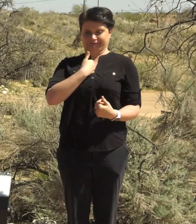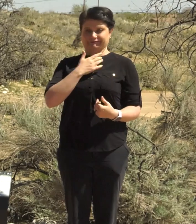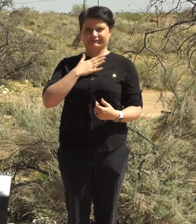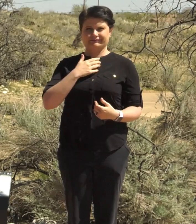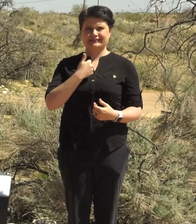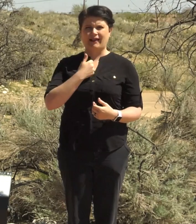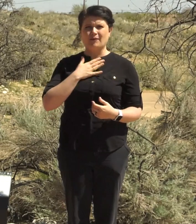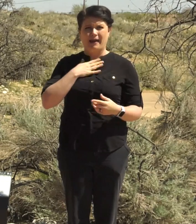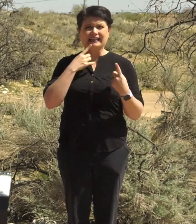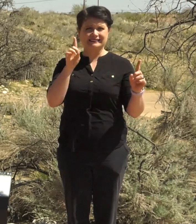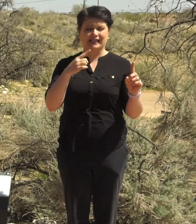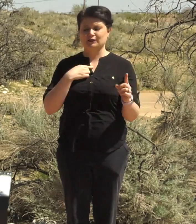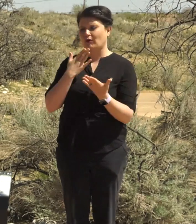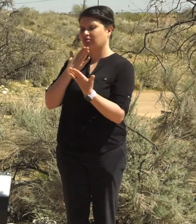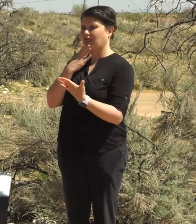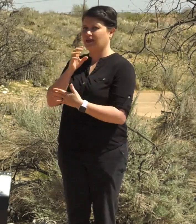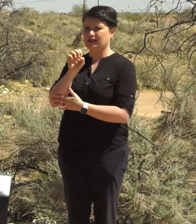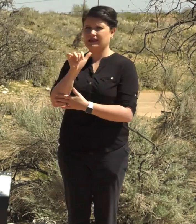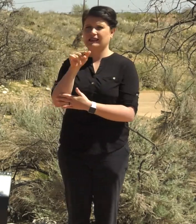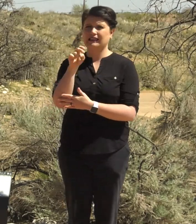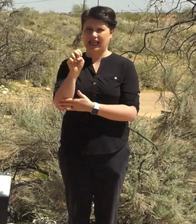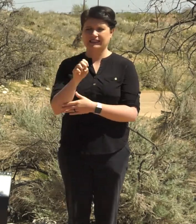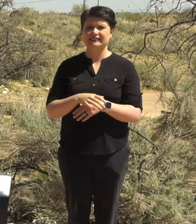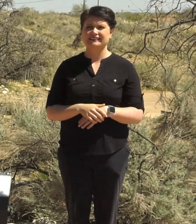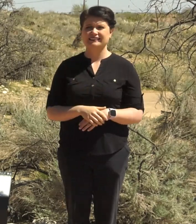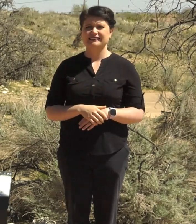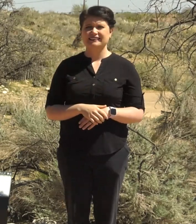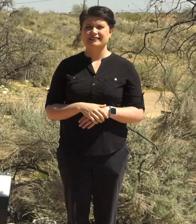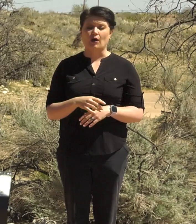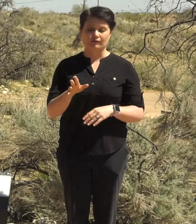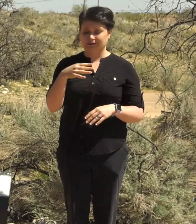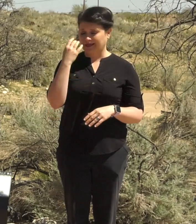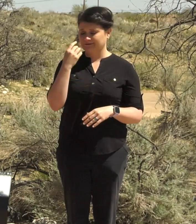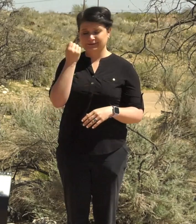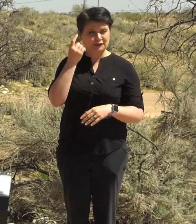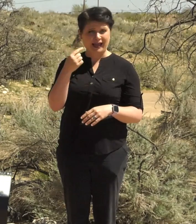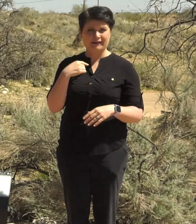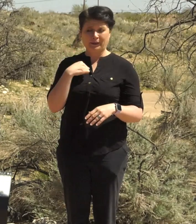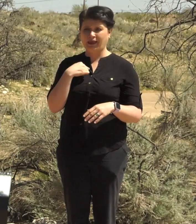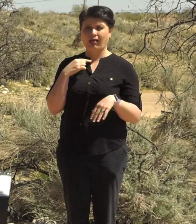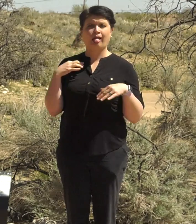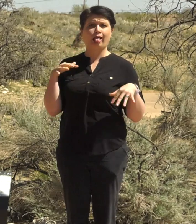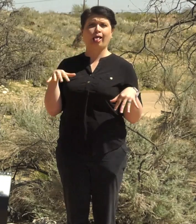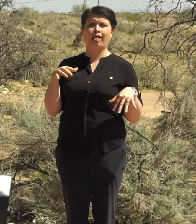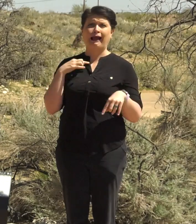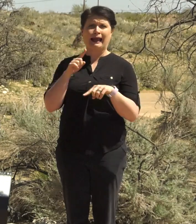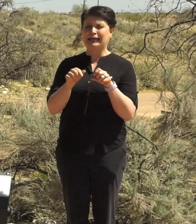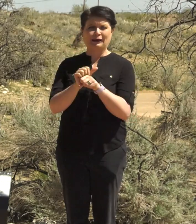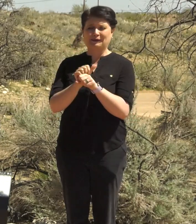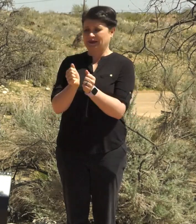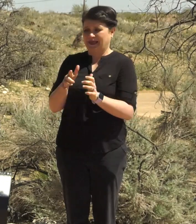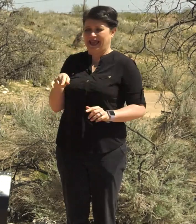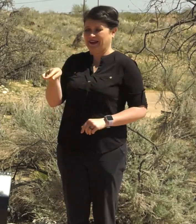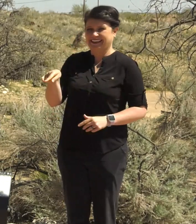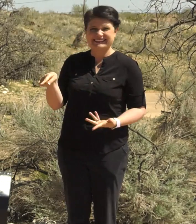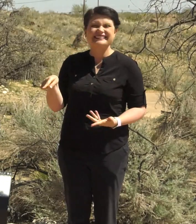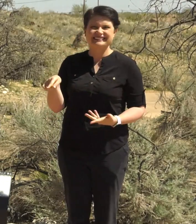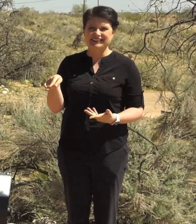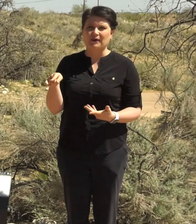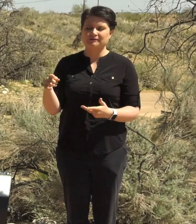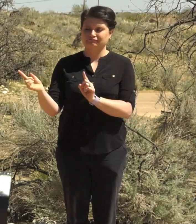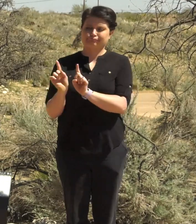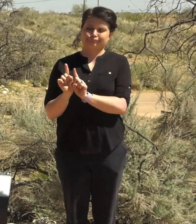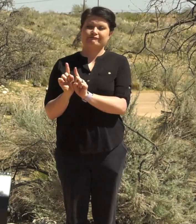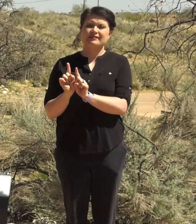So I just want to thank her, and really I wouldn't function without her. So again, I've kept on Elaine. If there are any issues